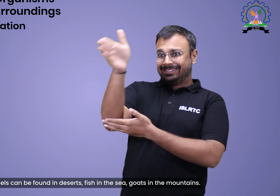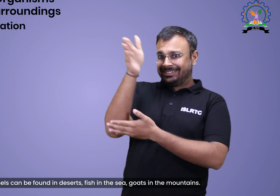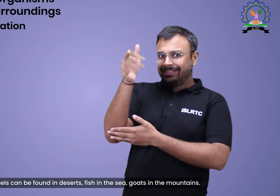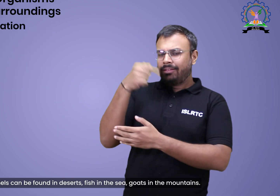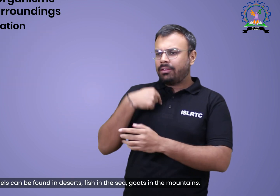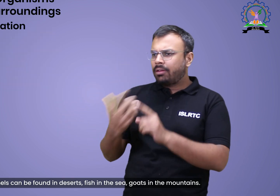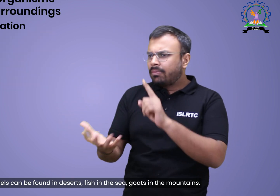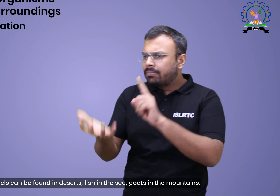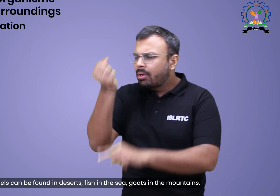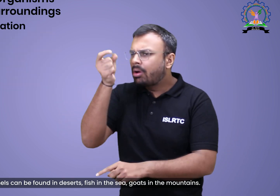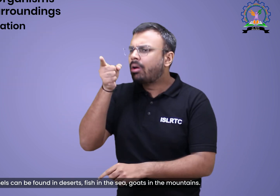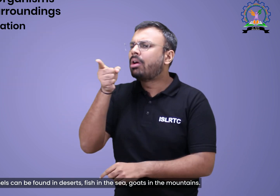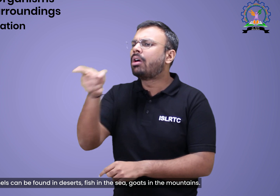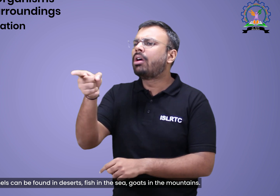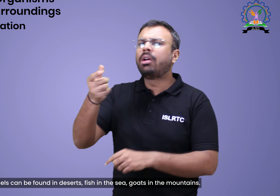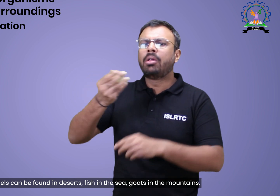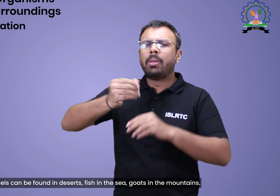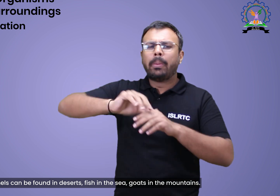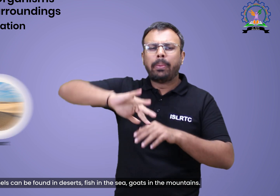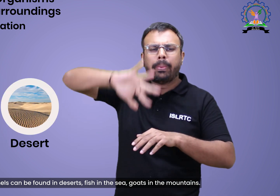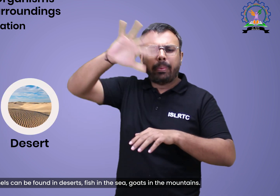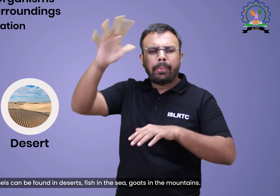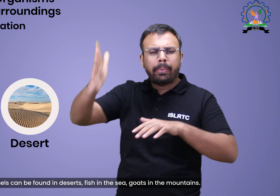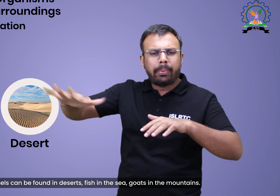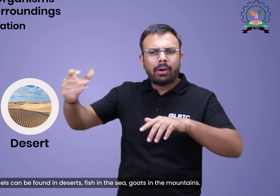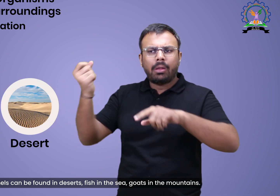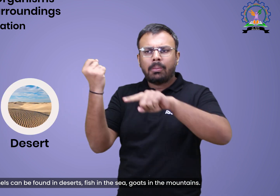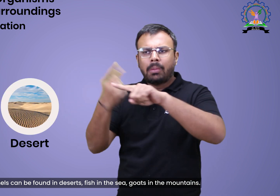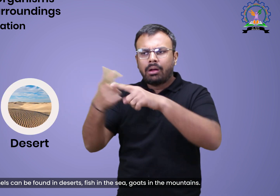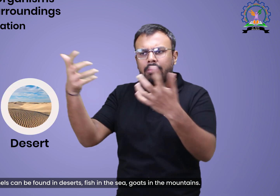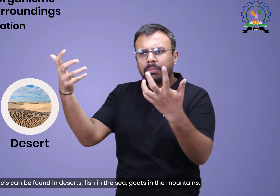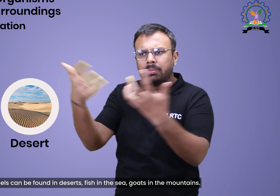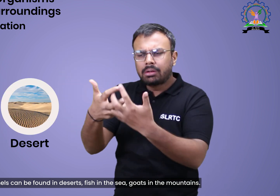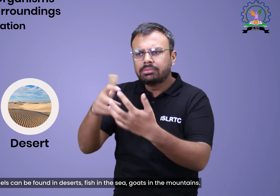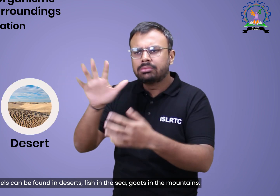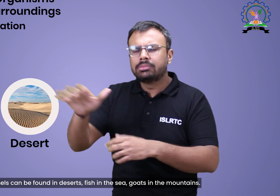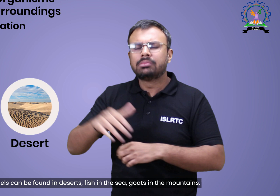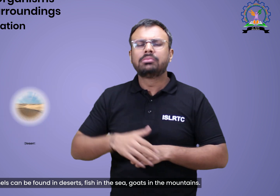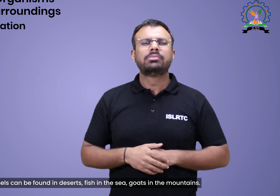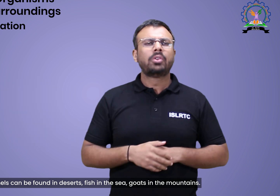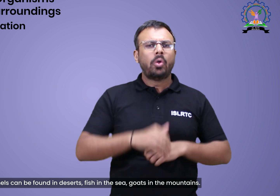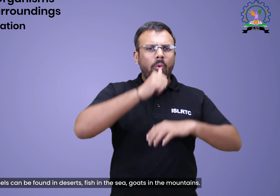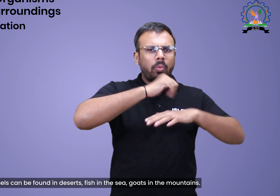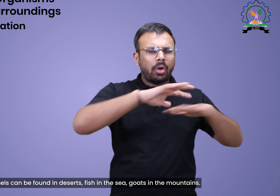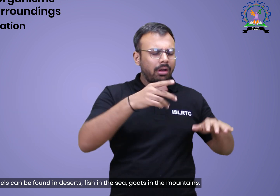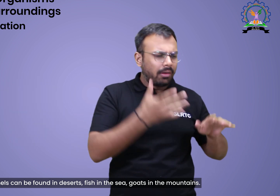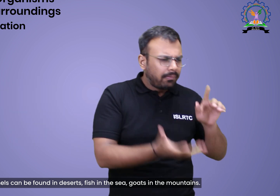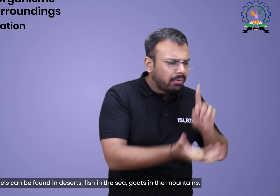Camels can be found in deserts, fish in the sea, goats in the mountains.